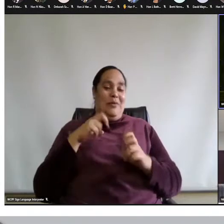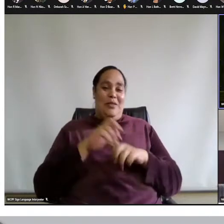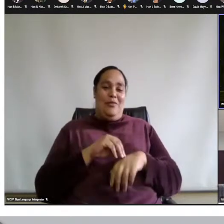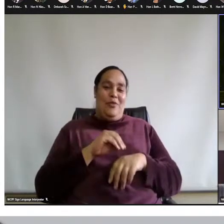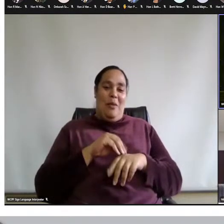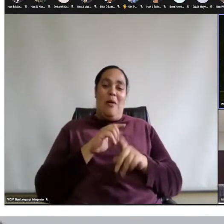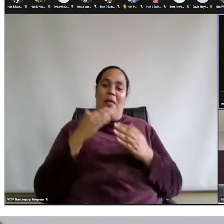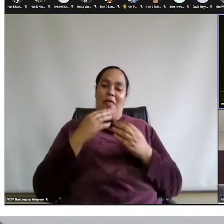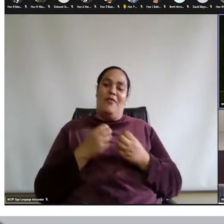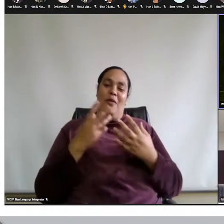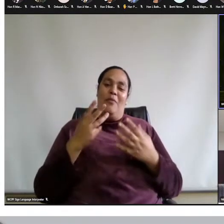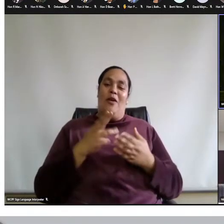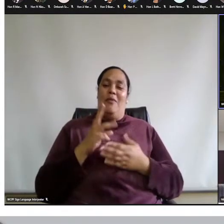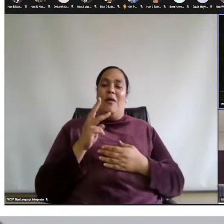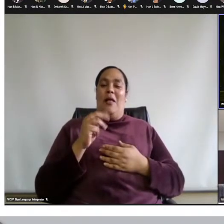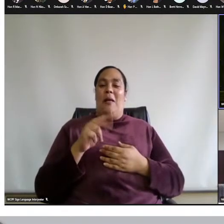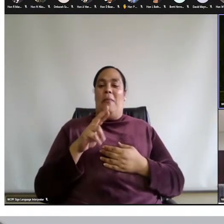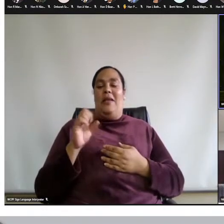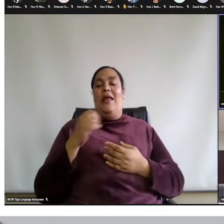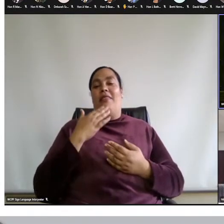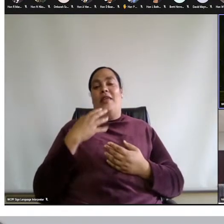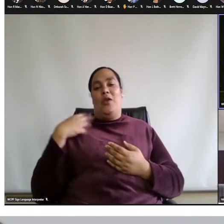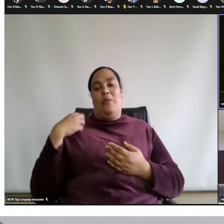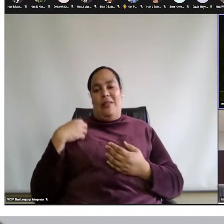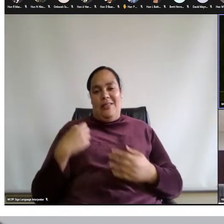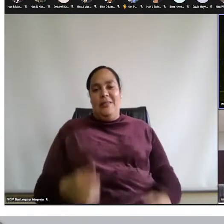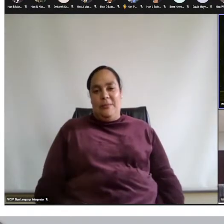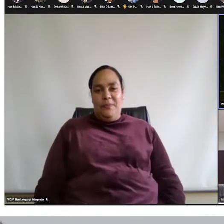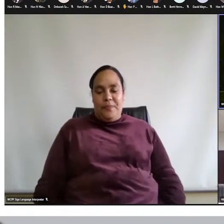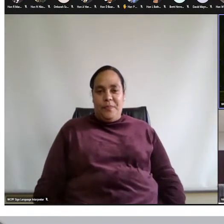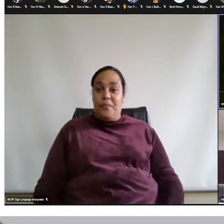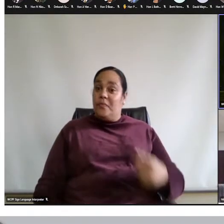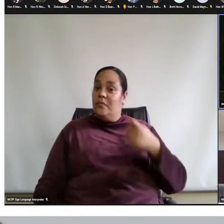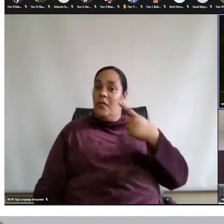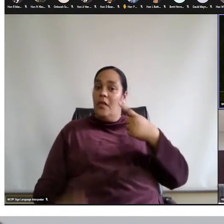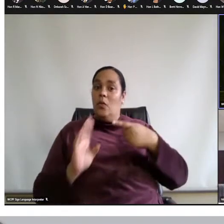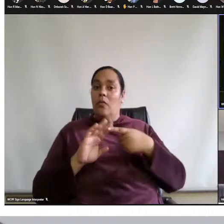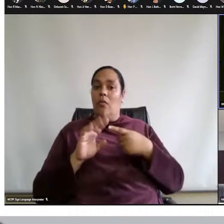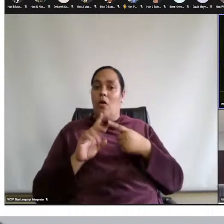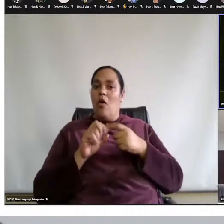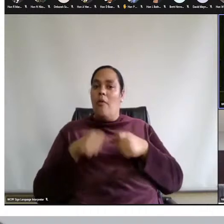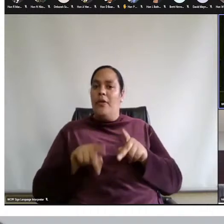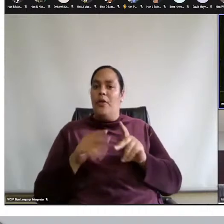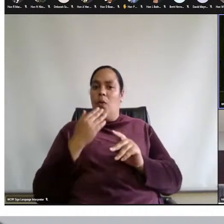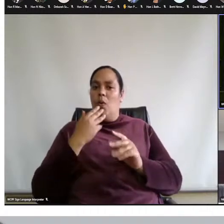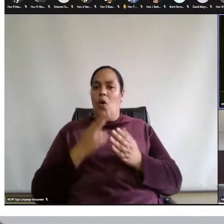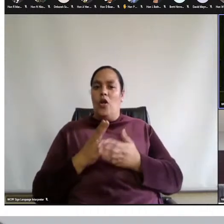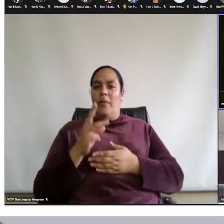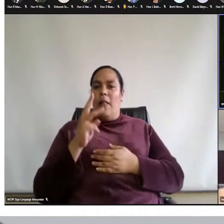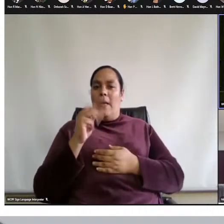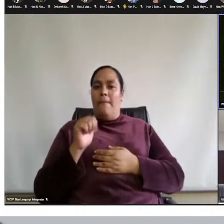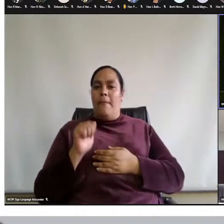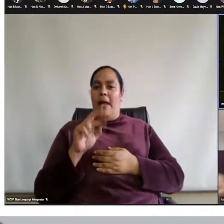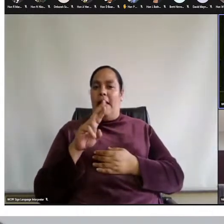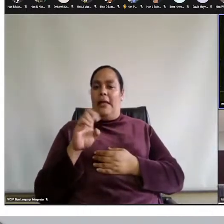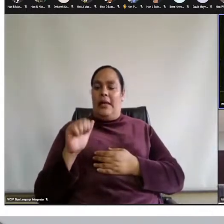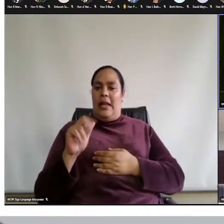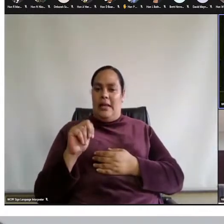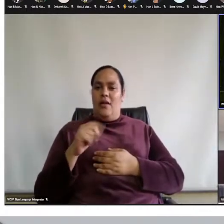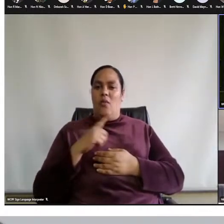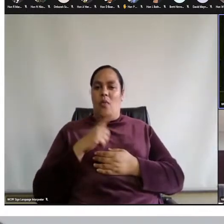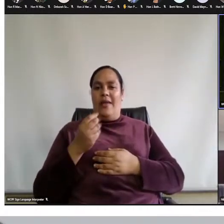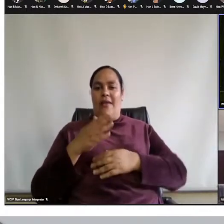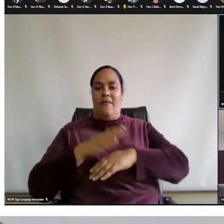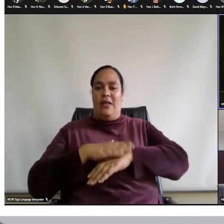you, Honorable Murray. Honorable Minister, thank you. We have the last opportunity by Honorable Maran. Given the